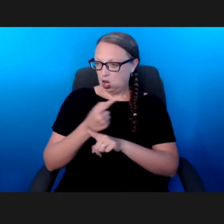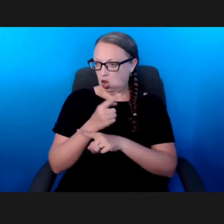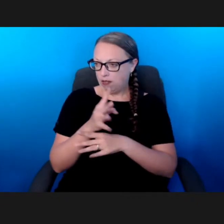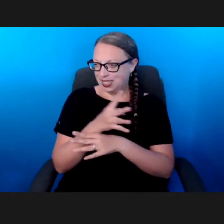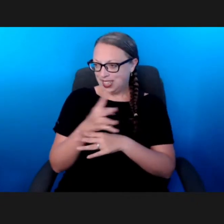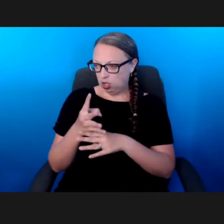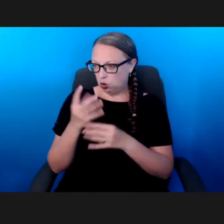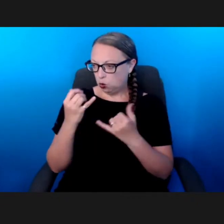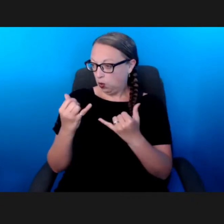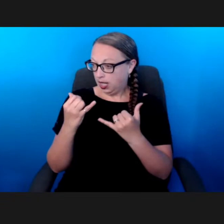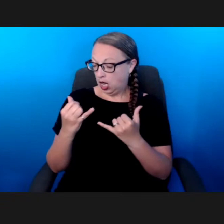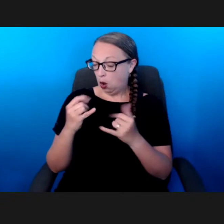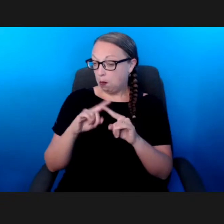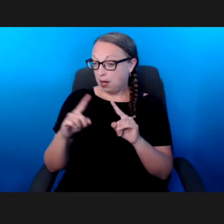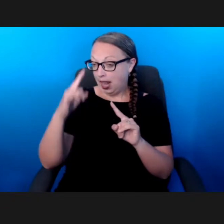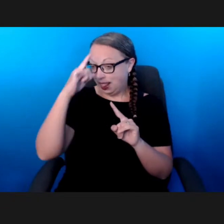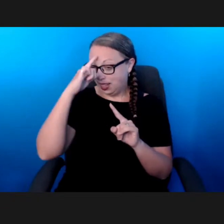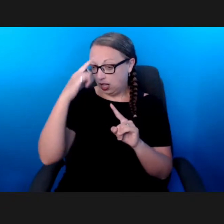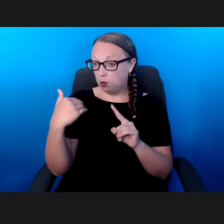Okay. I think we have.